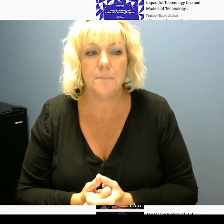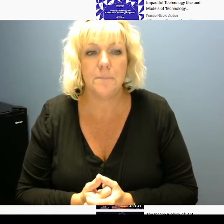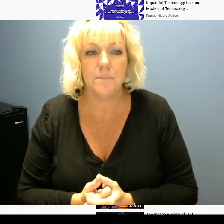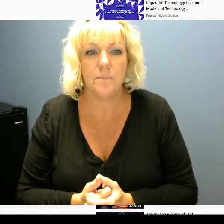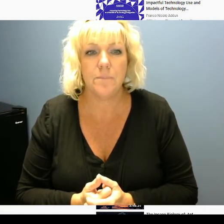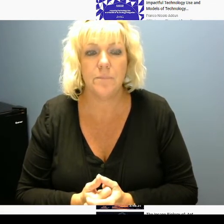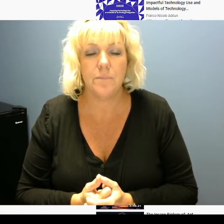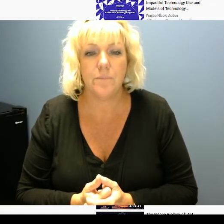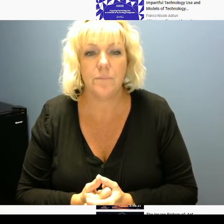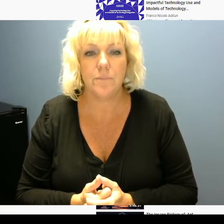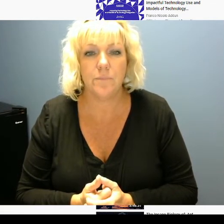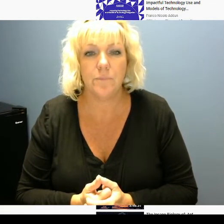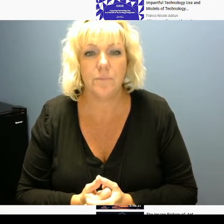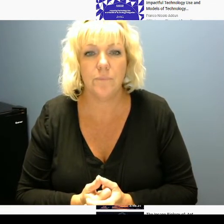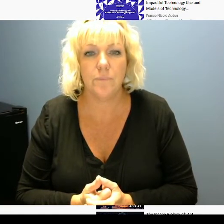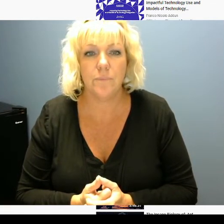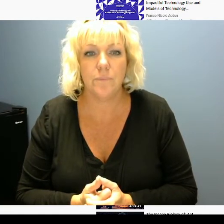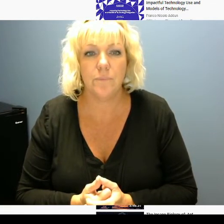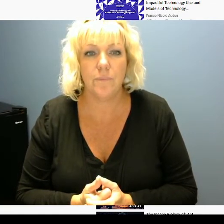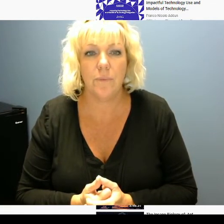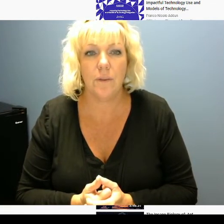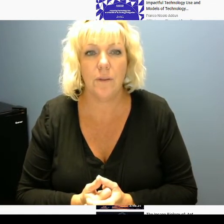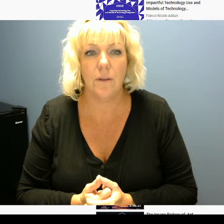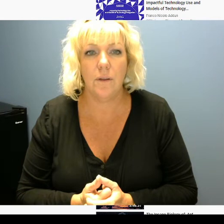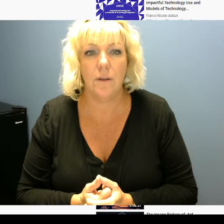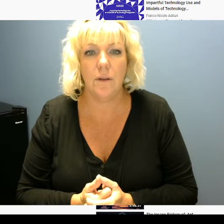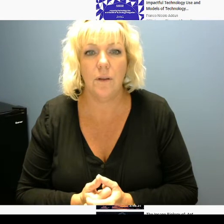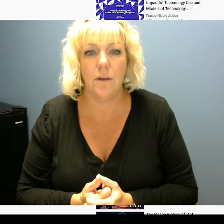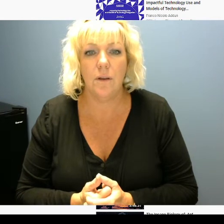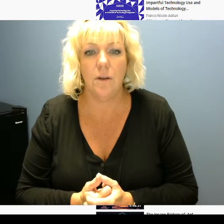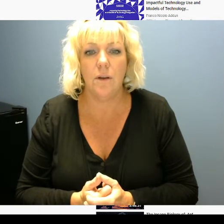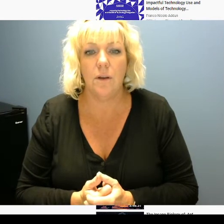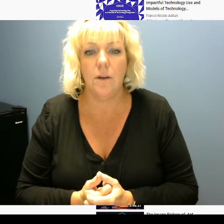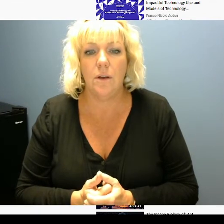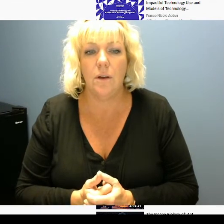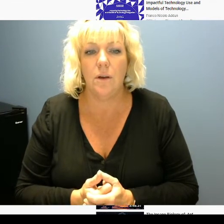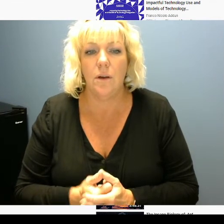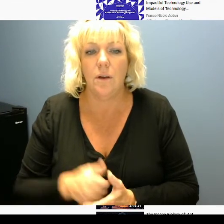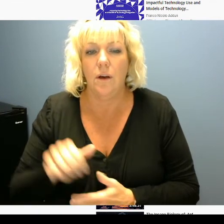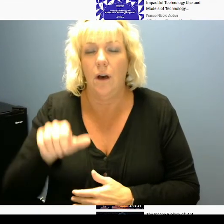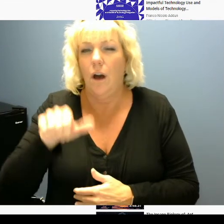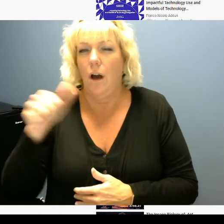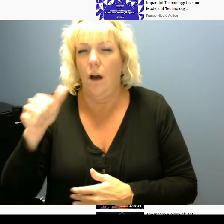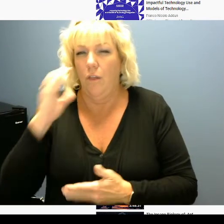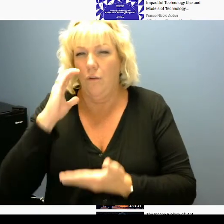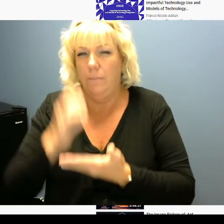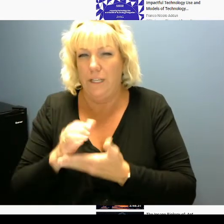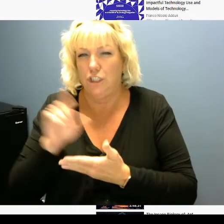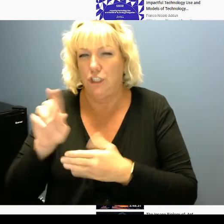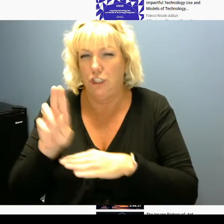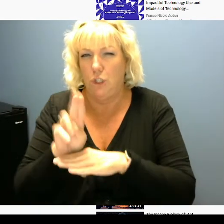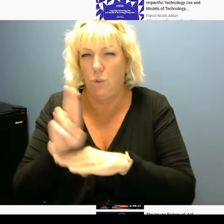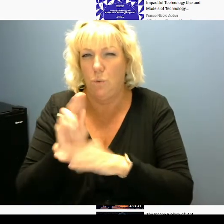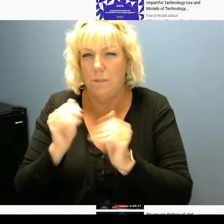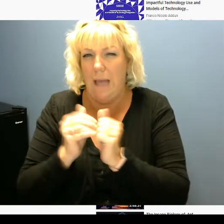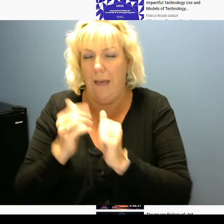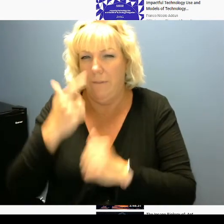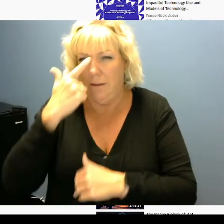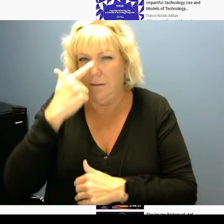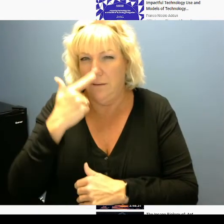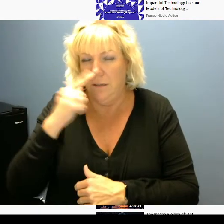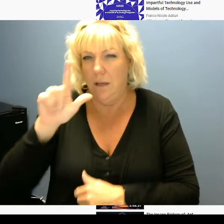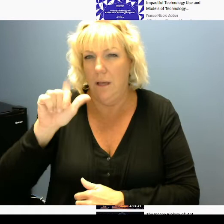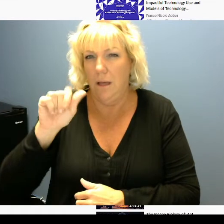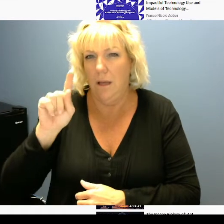the meaning changes according to how you interpret a couple of the words. Also pretty suggestive in